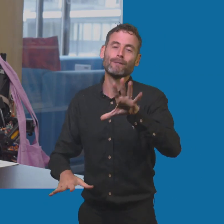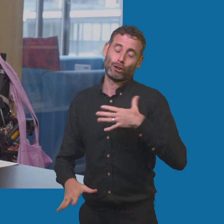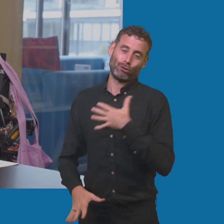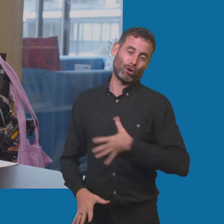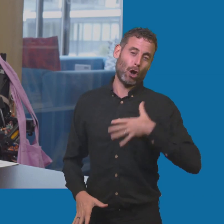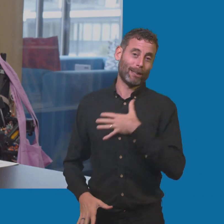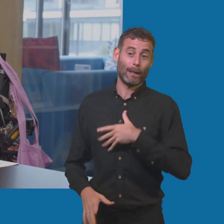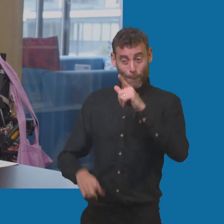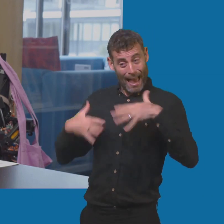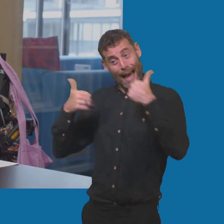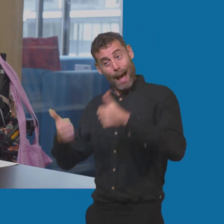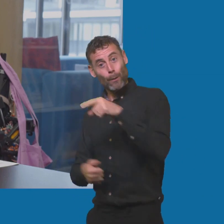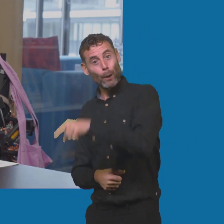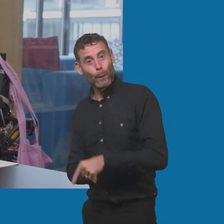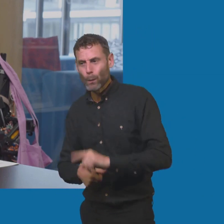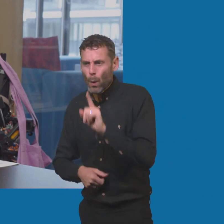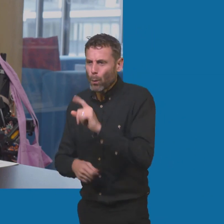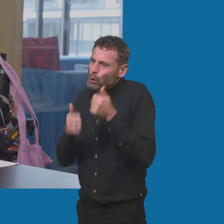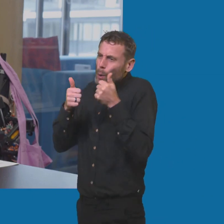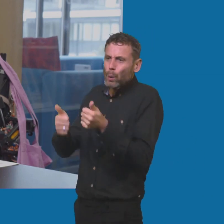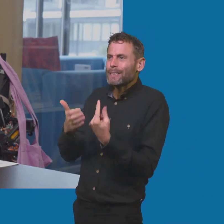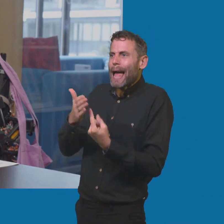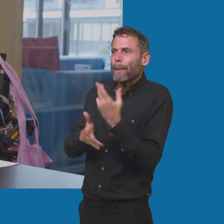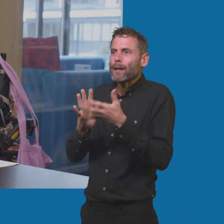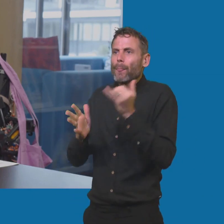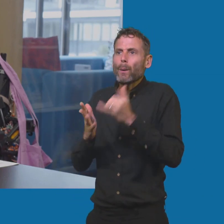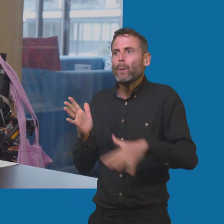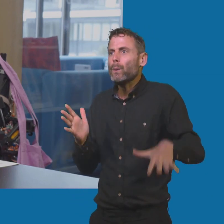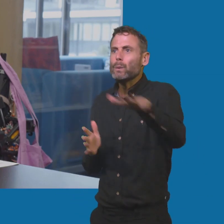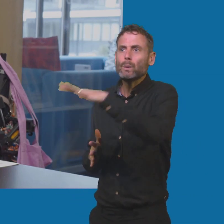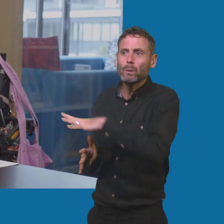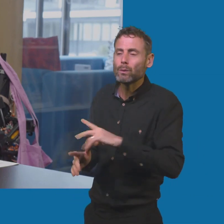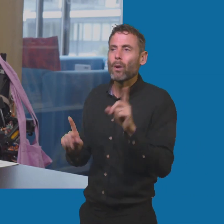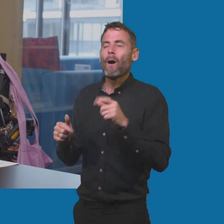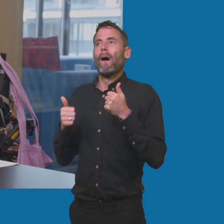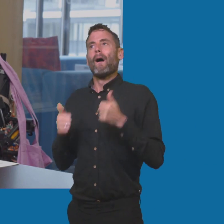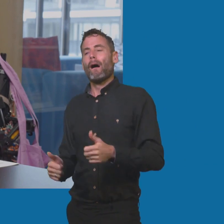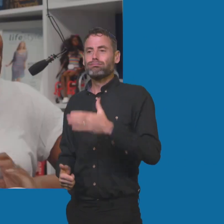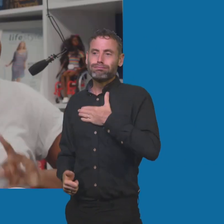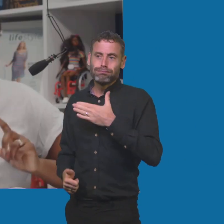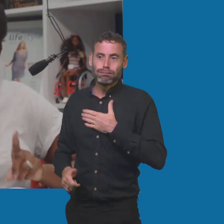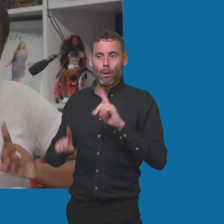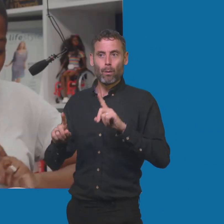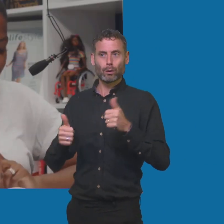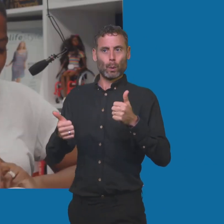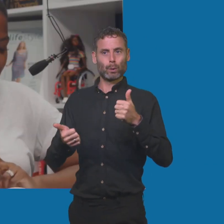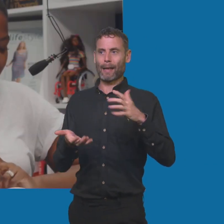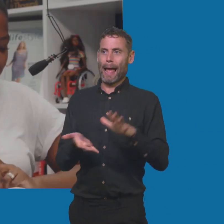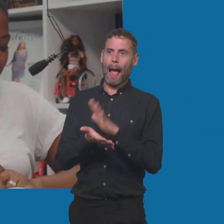How are you? Tell me what is good in the news today. What should we be thankful for? What is bringing us joy? So our first reason to be cheerful